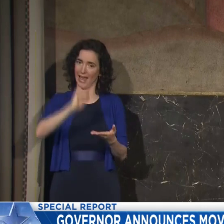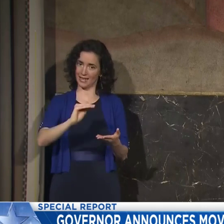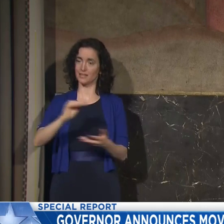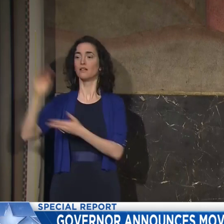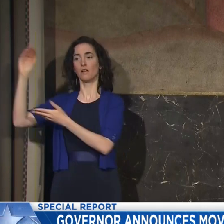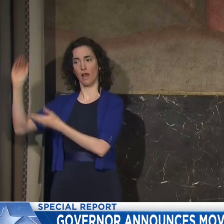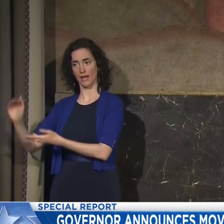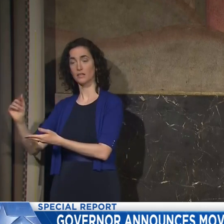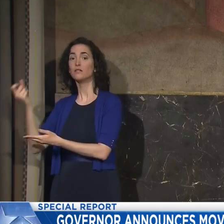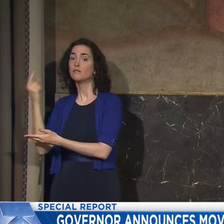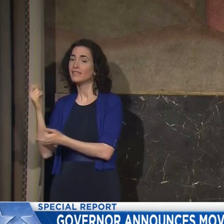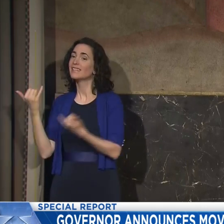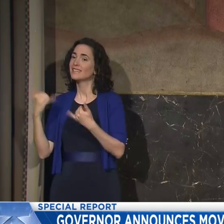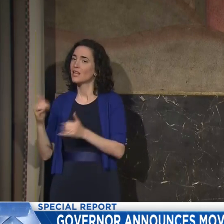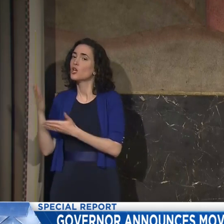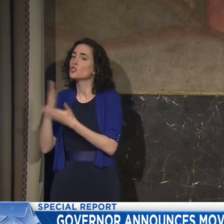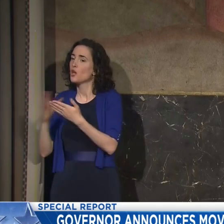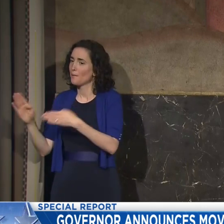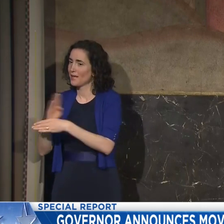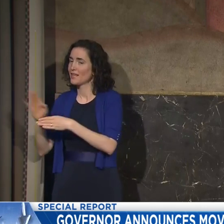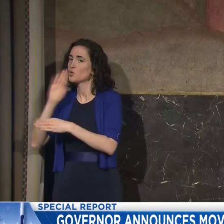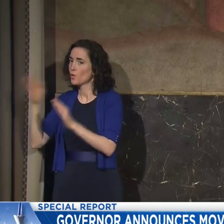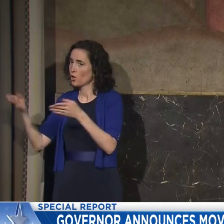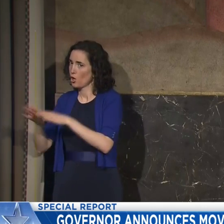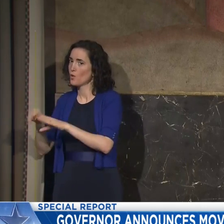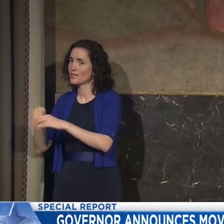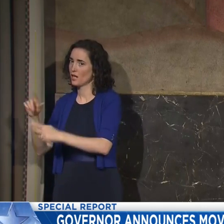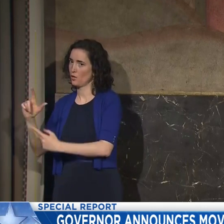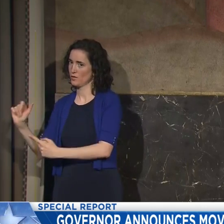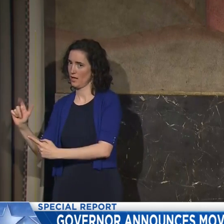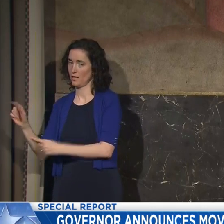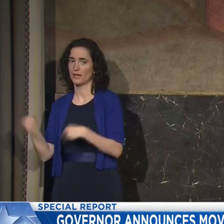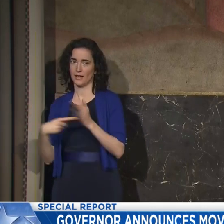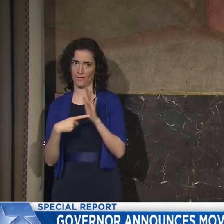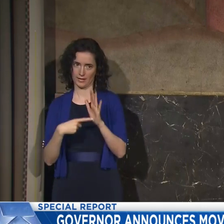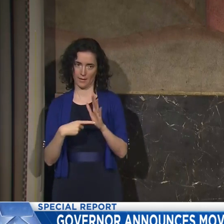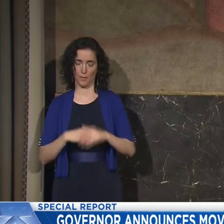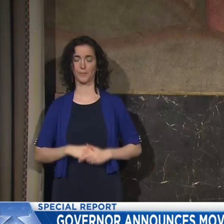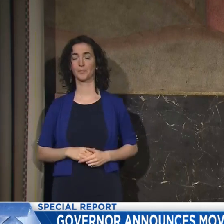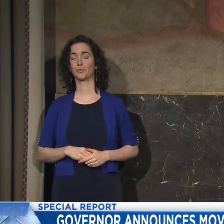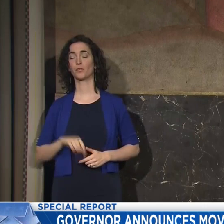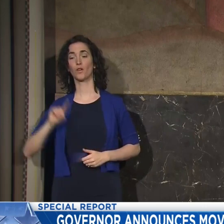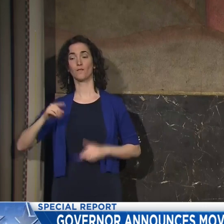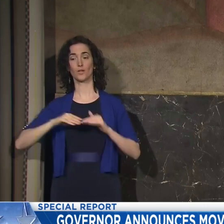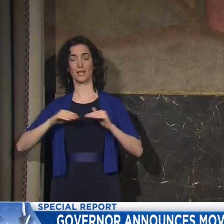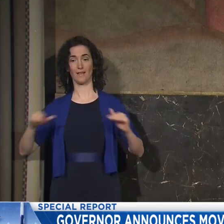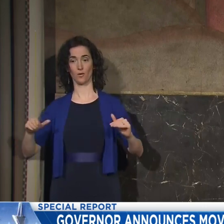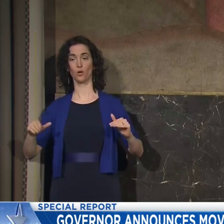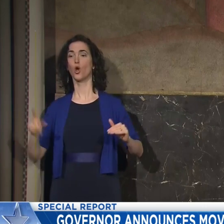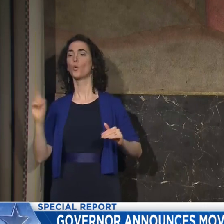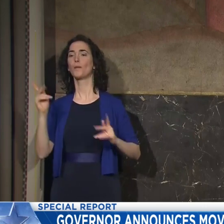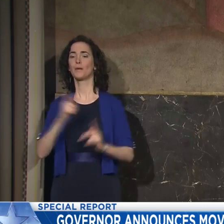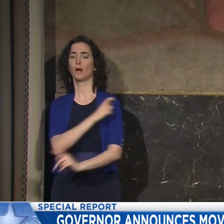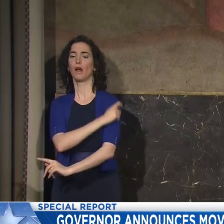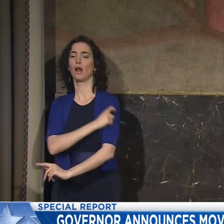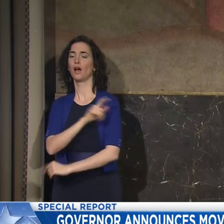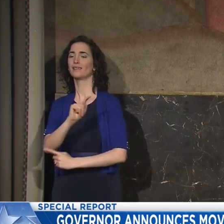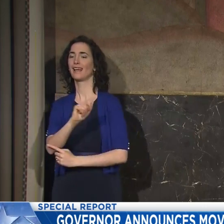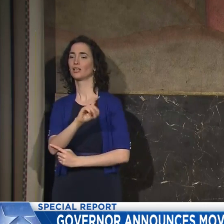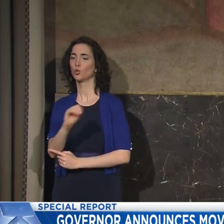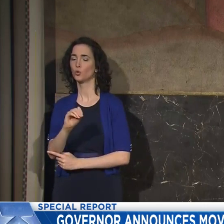closed in Louisiana. For example, during phase 1, tattoo parlors, massage